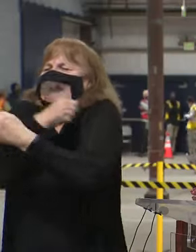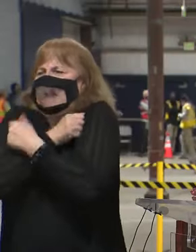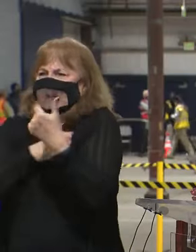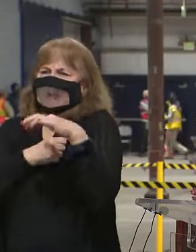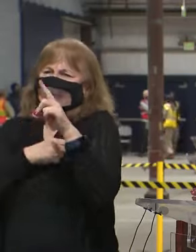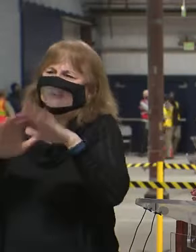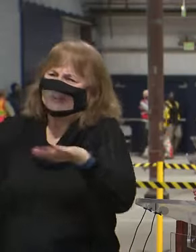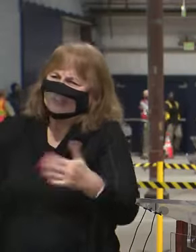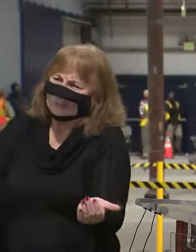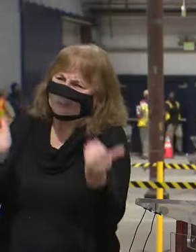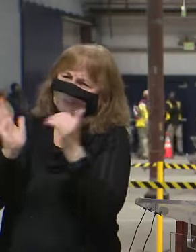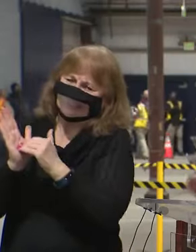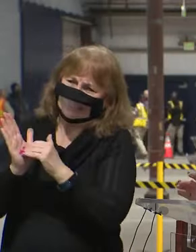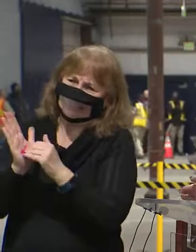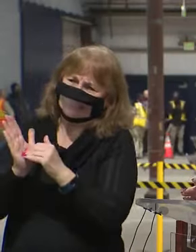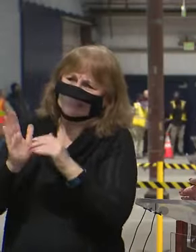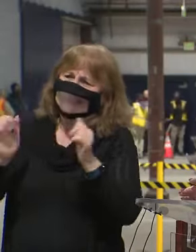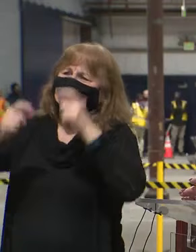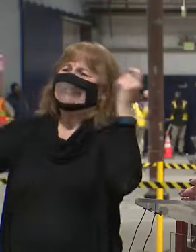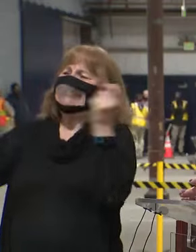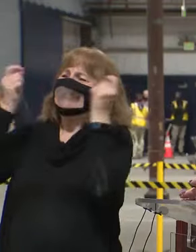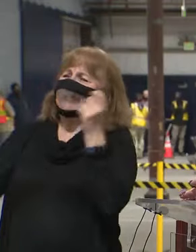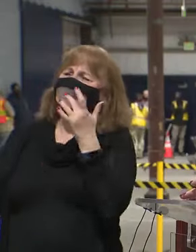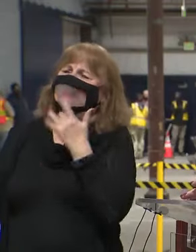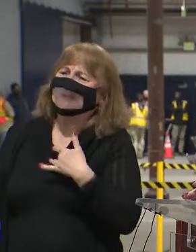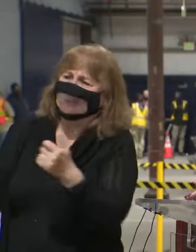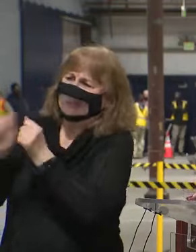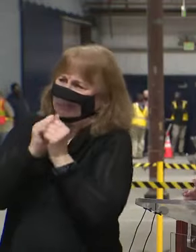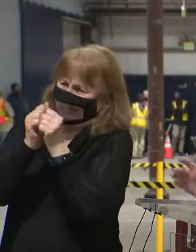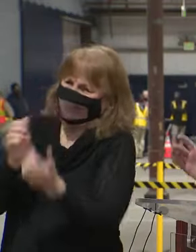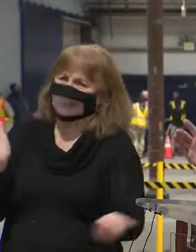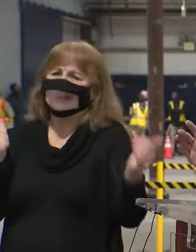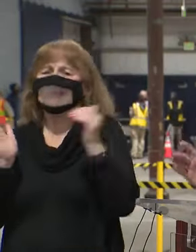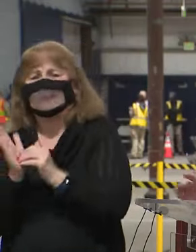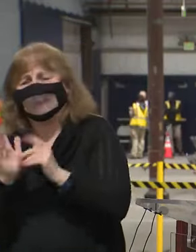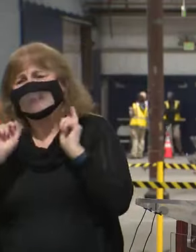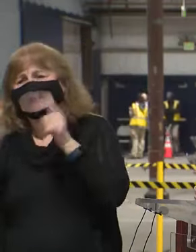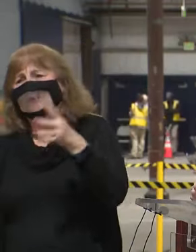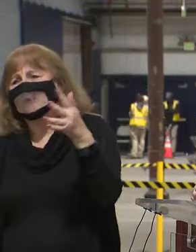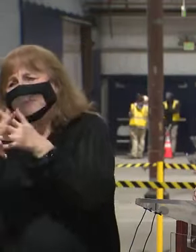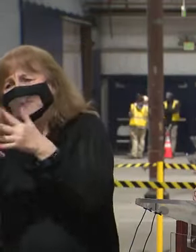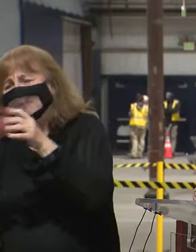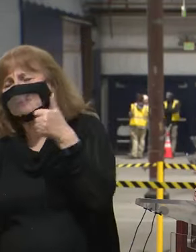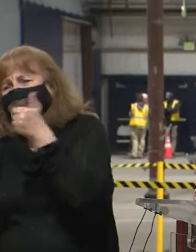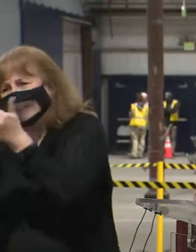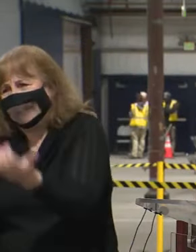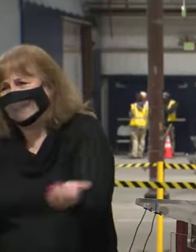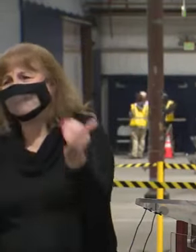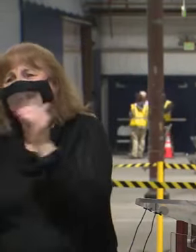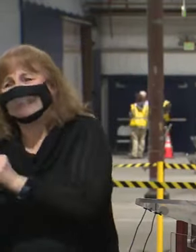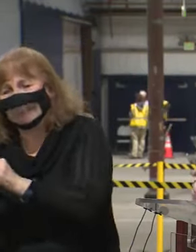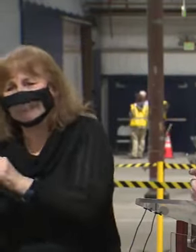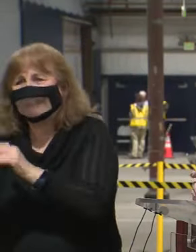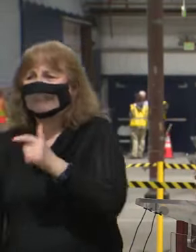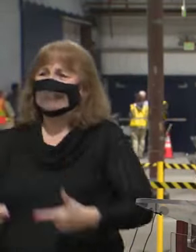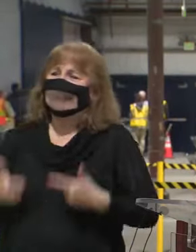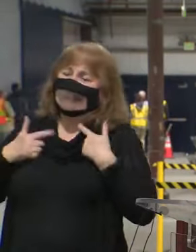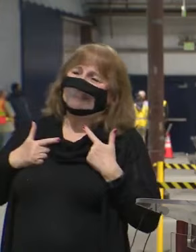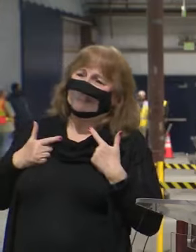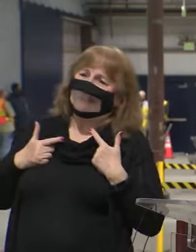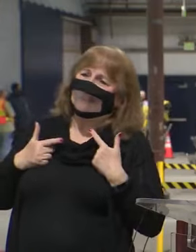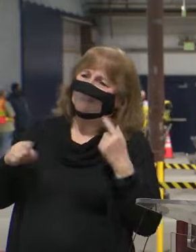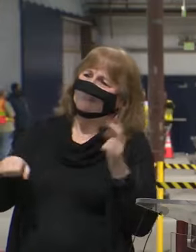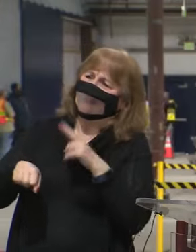grandchildren again. We can celebrate birthdays. We can go to football games. We can live life